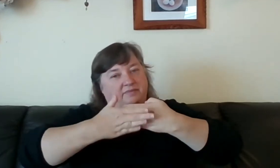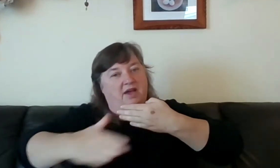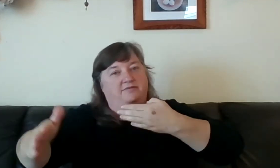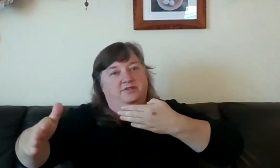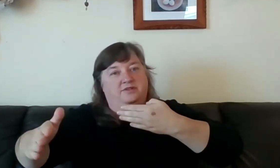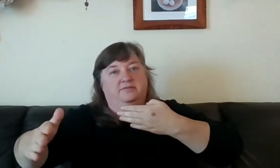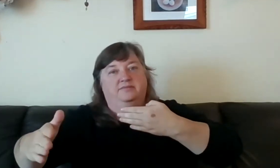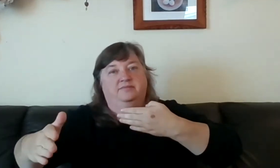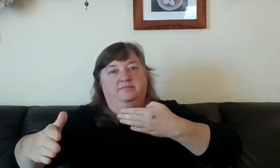After.